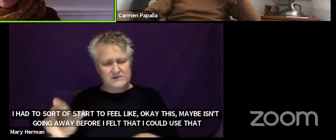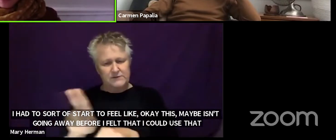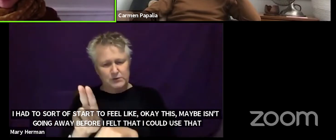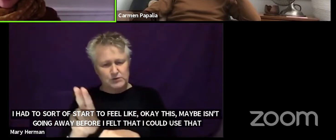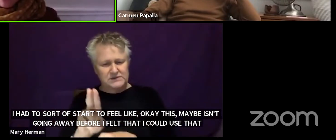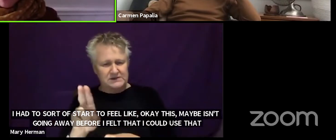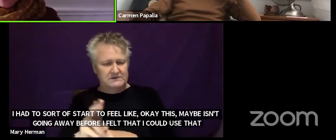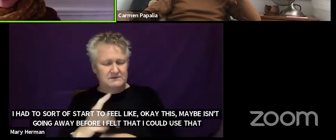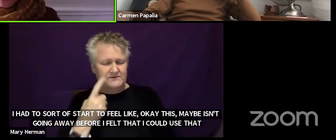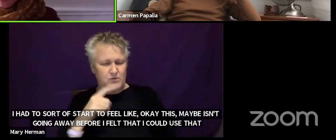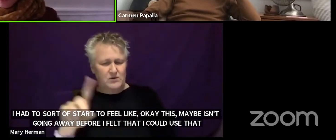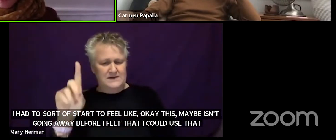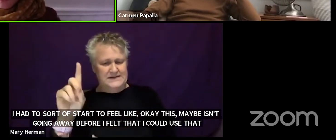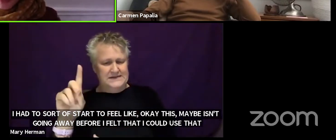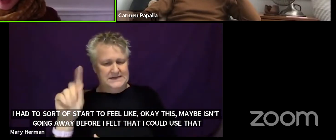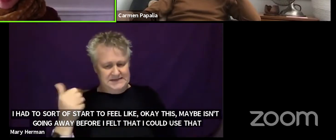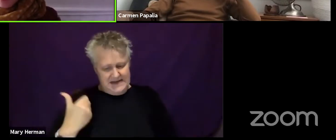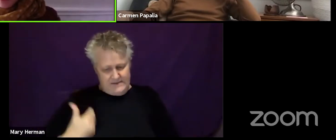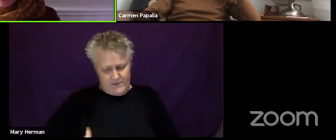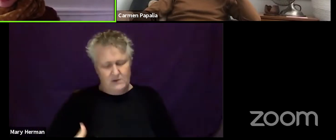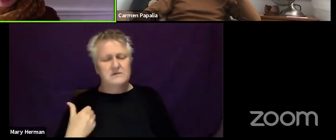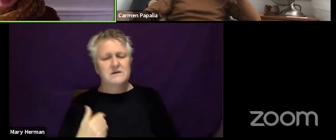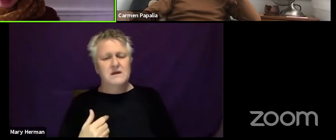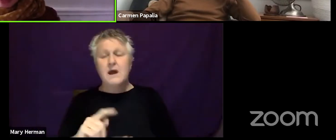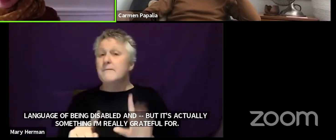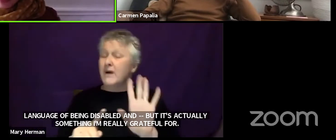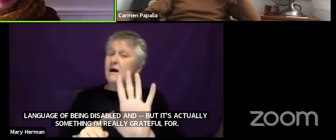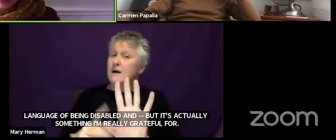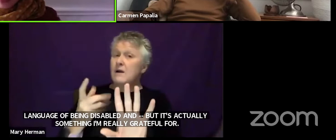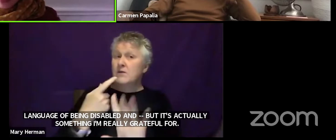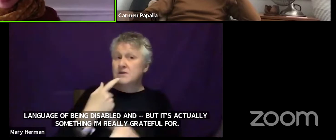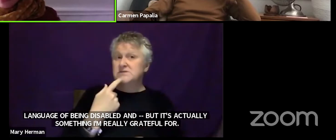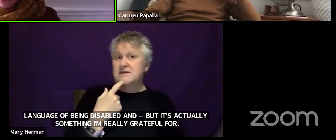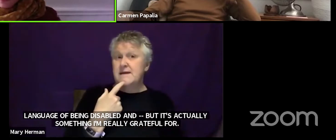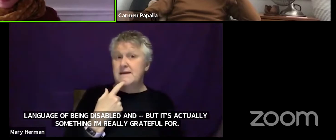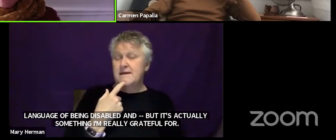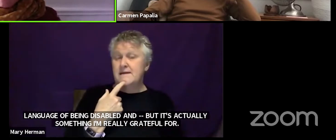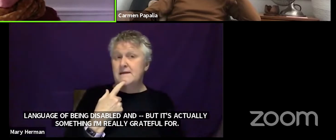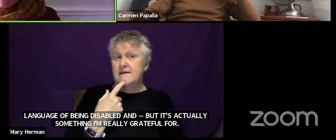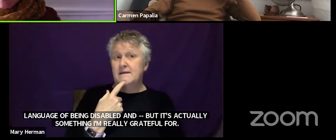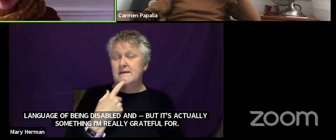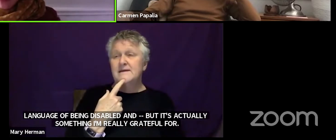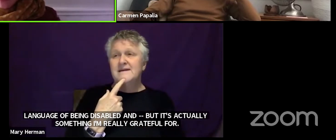really grateful for. Although I do want to say, like, there's this sense of